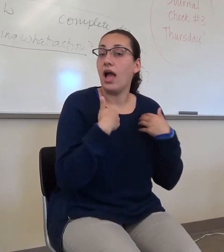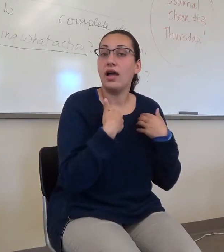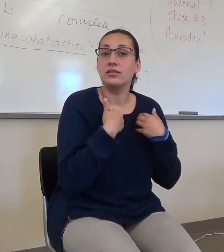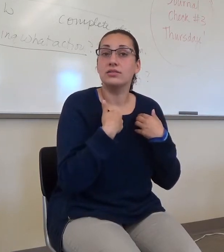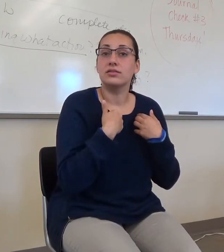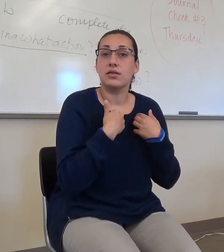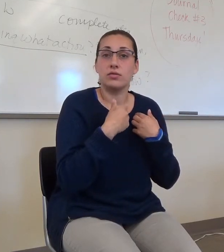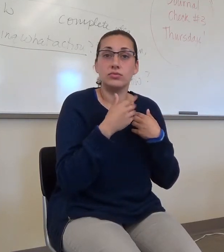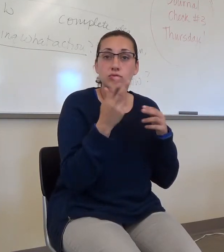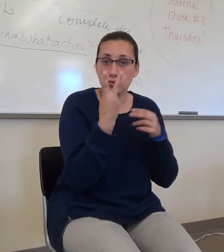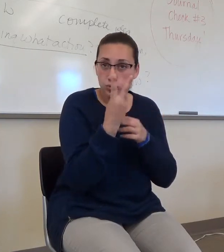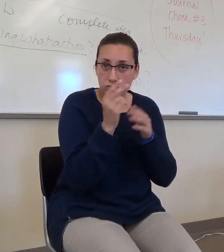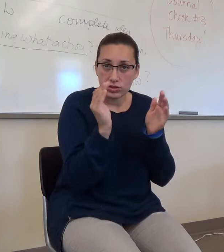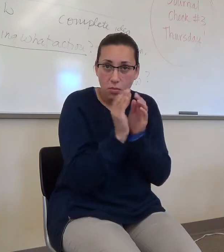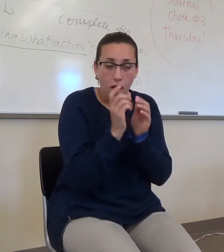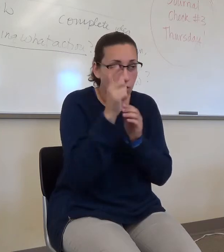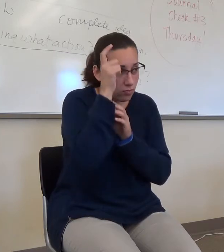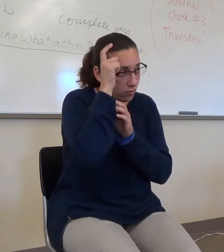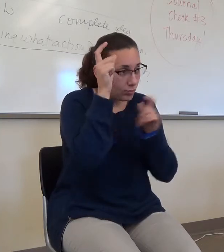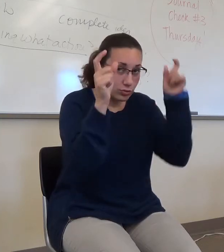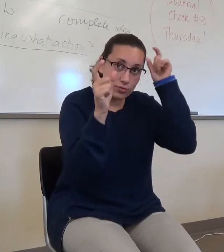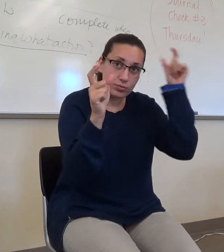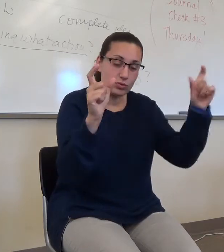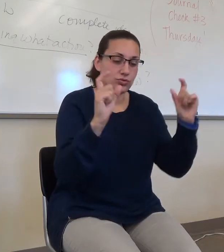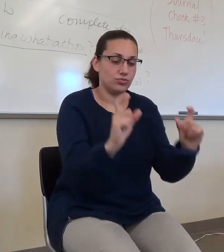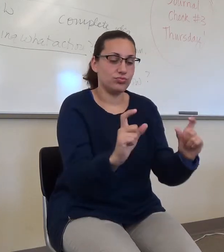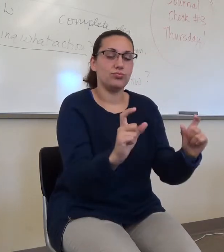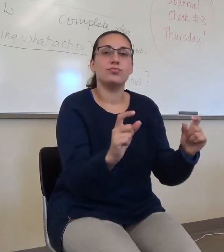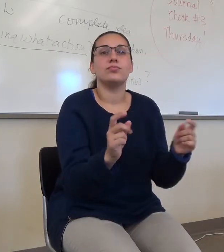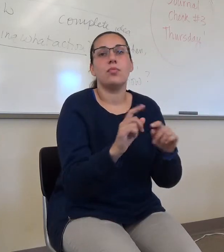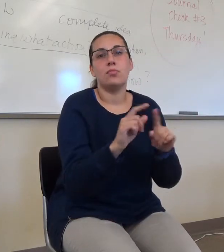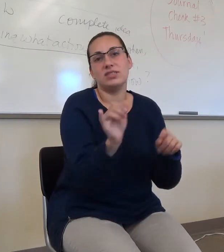thing. Because the rest of it is really